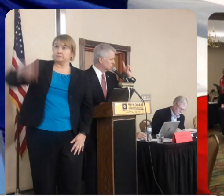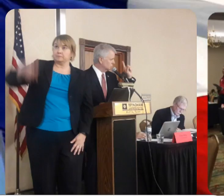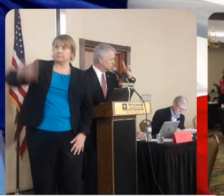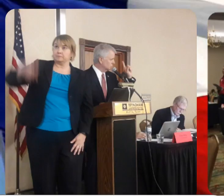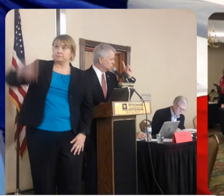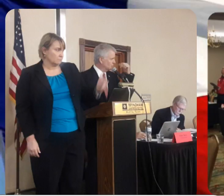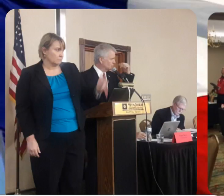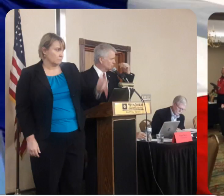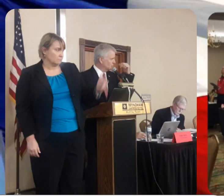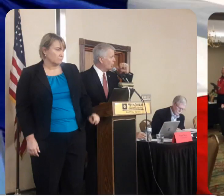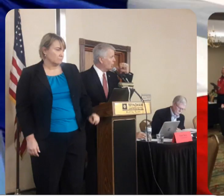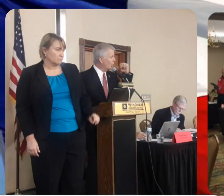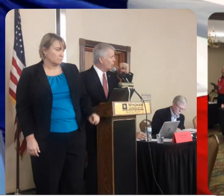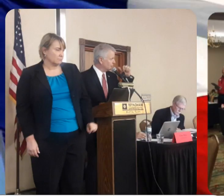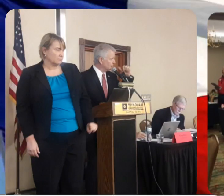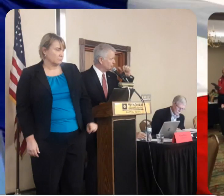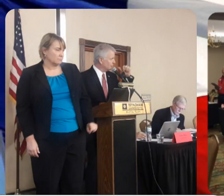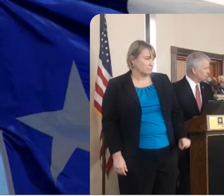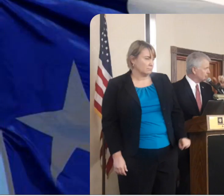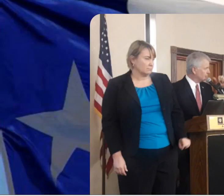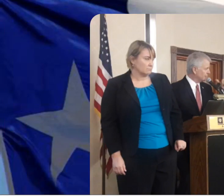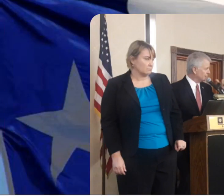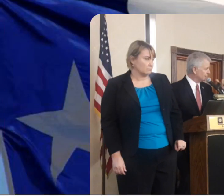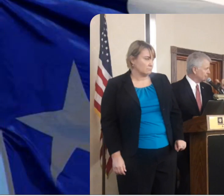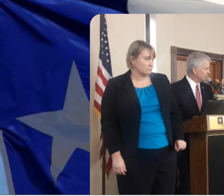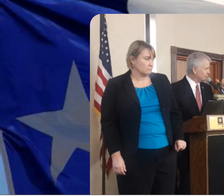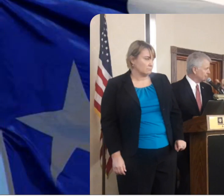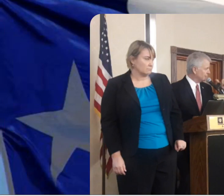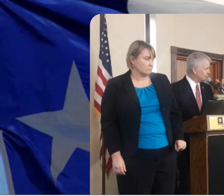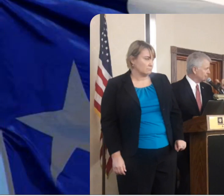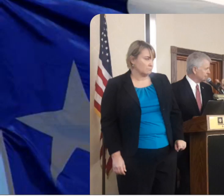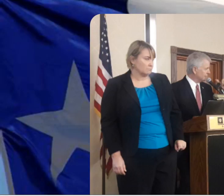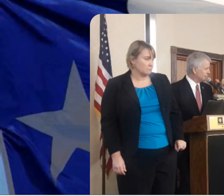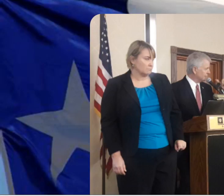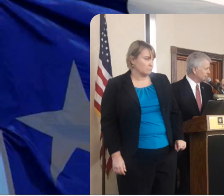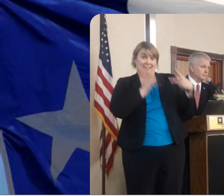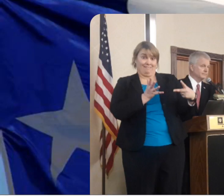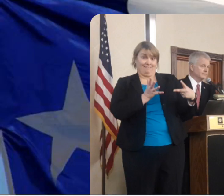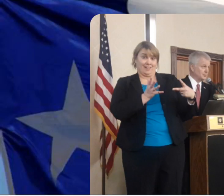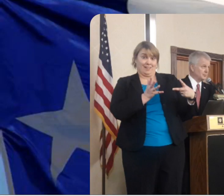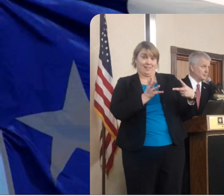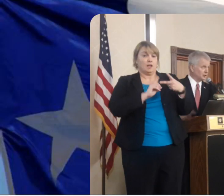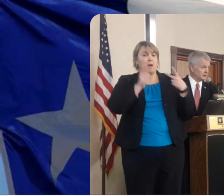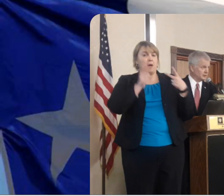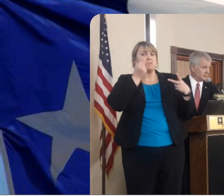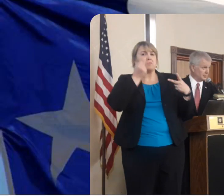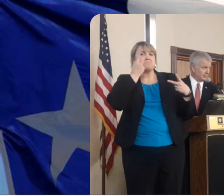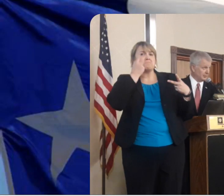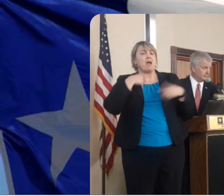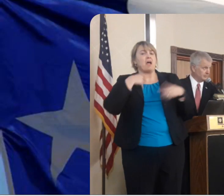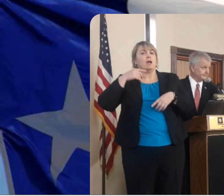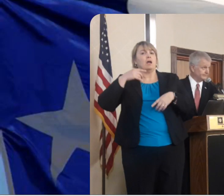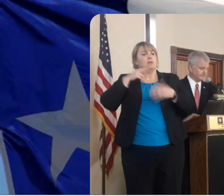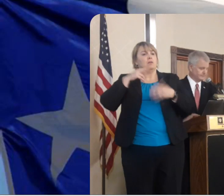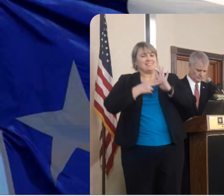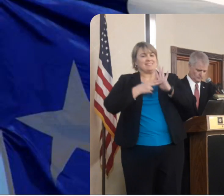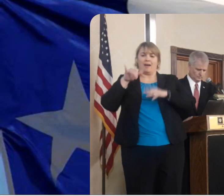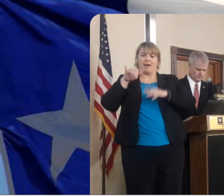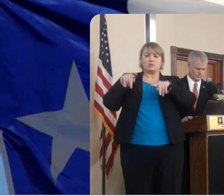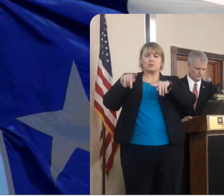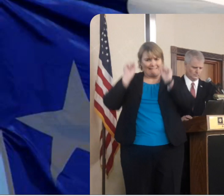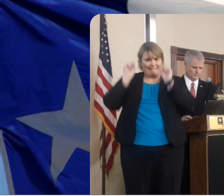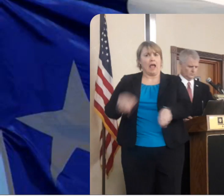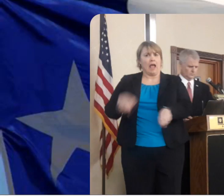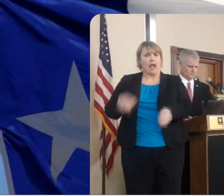we won't be removing a number two, it will still be there. That's right. Speak to your amendment. I believe the amendment